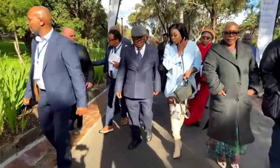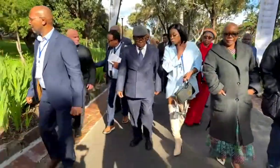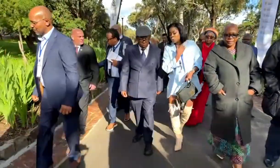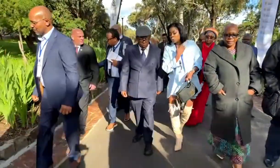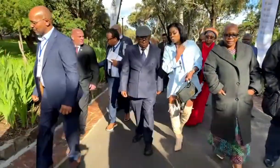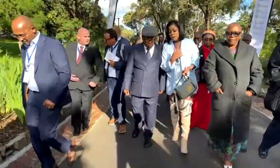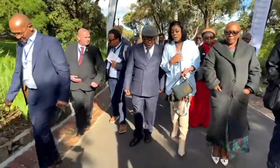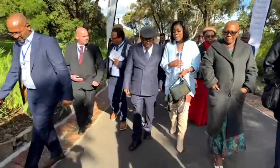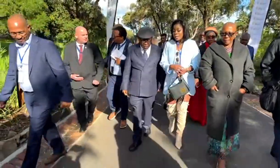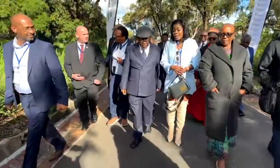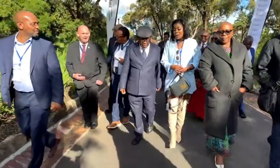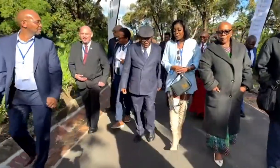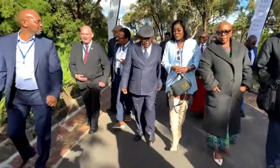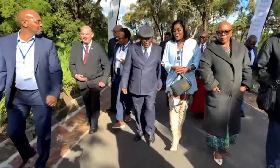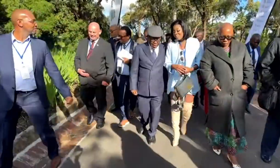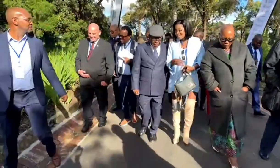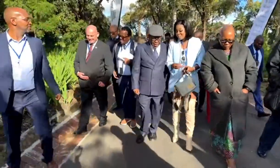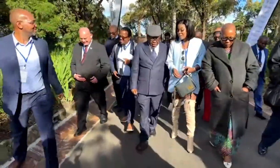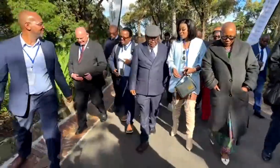Yeah.